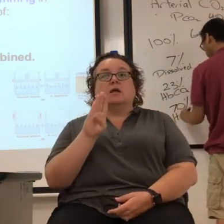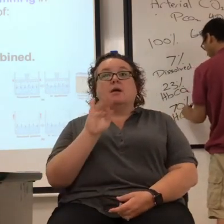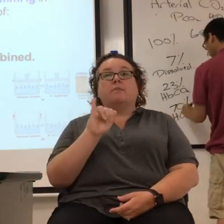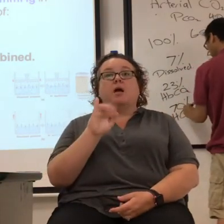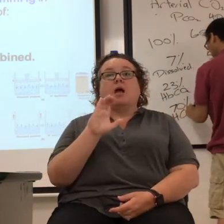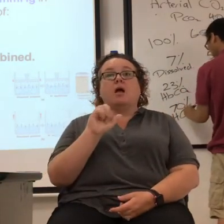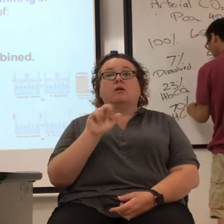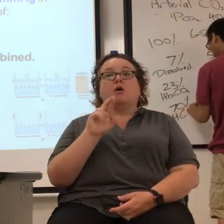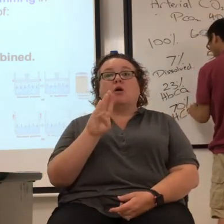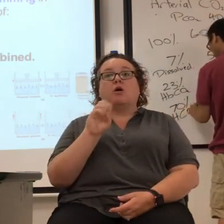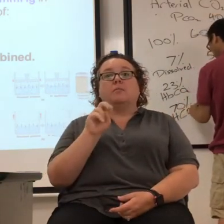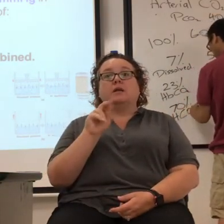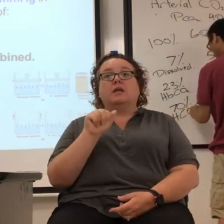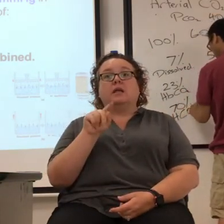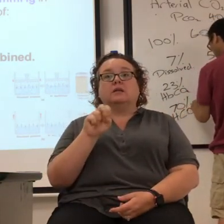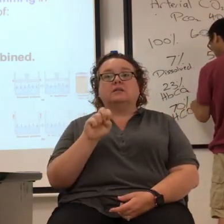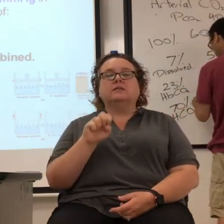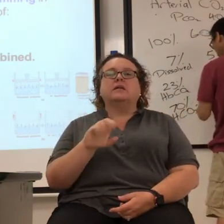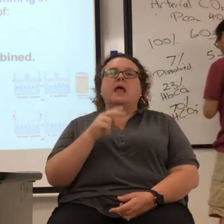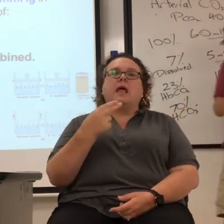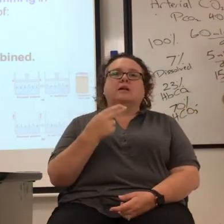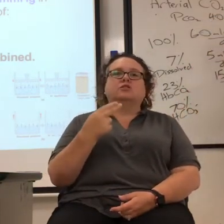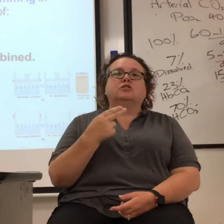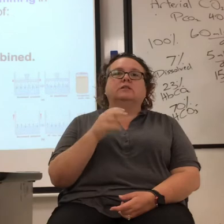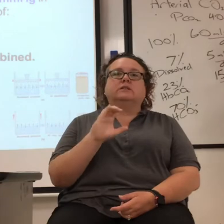Bicarbonate is HCO3,